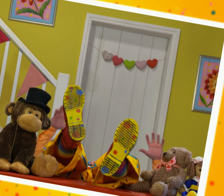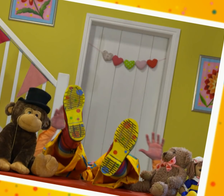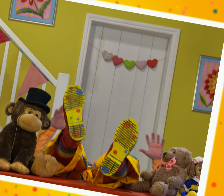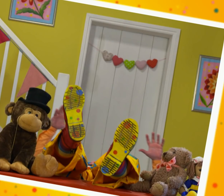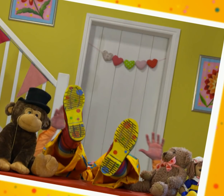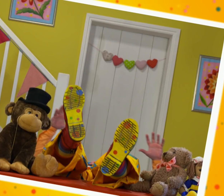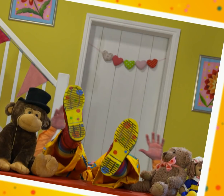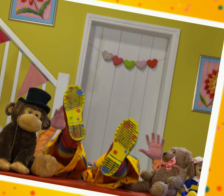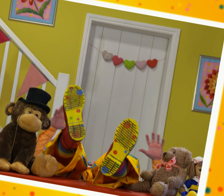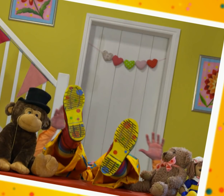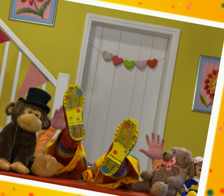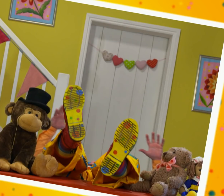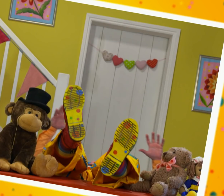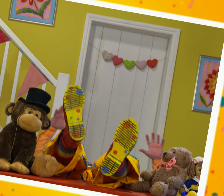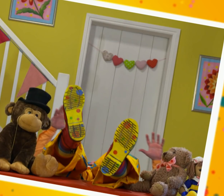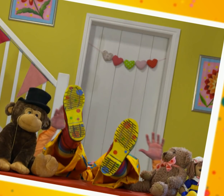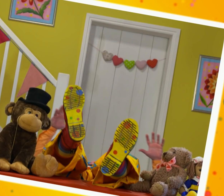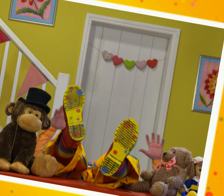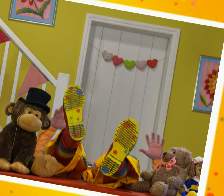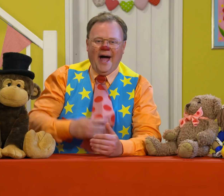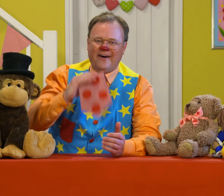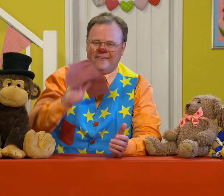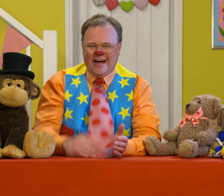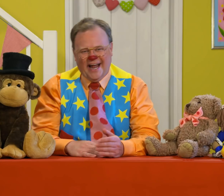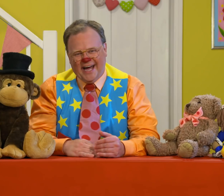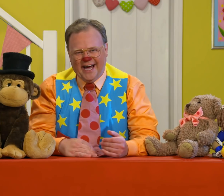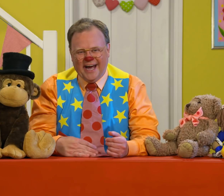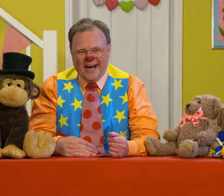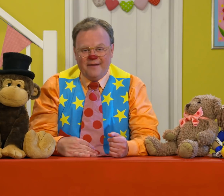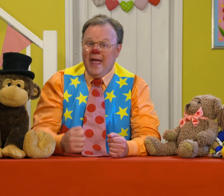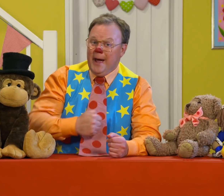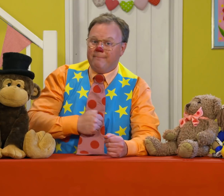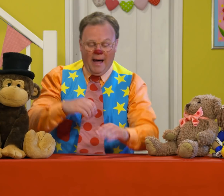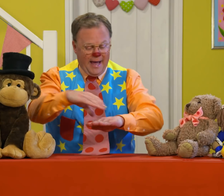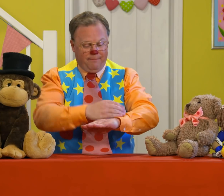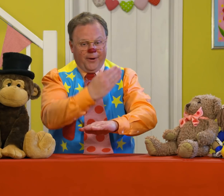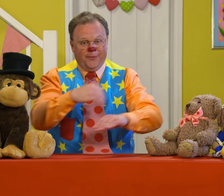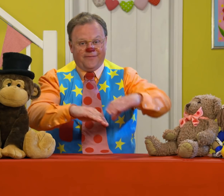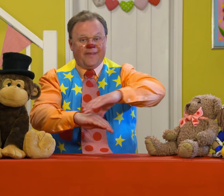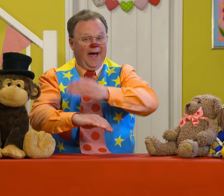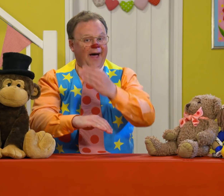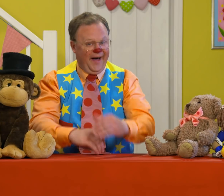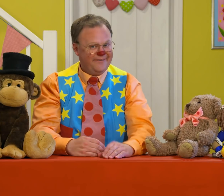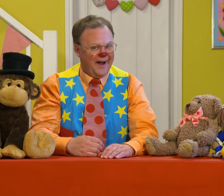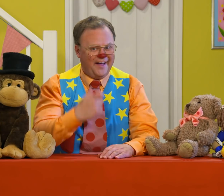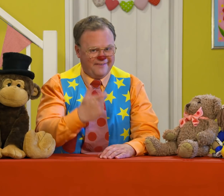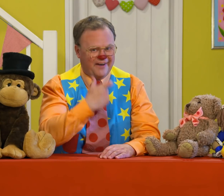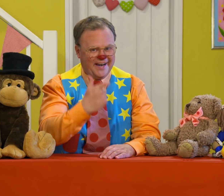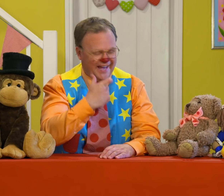It's a photo of your boots. Oh! My boots are rather funny,